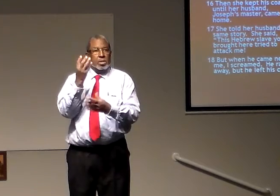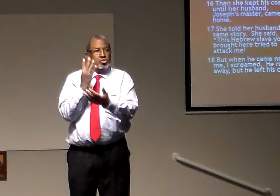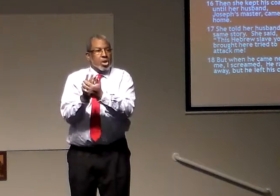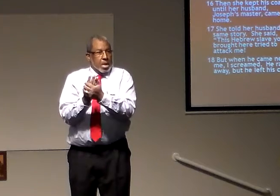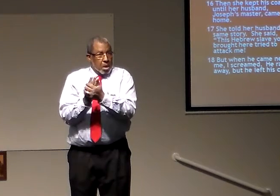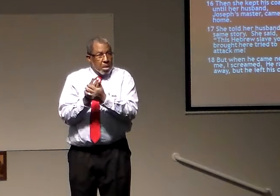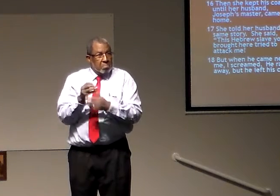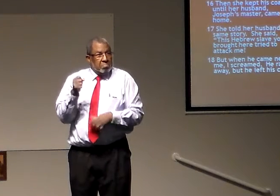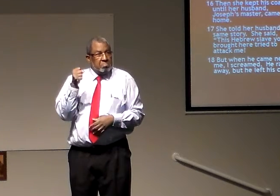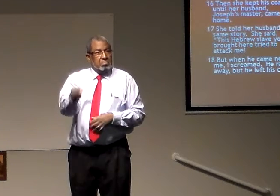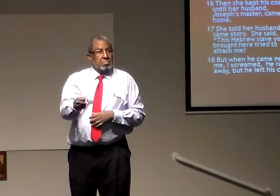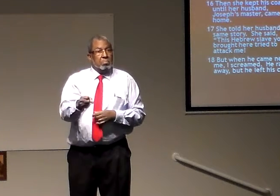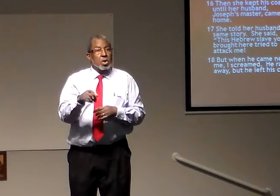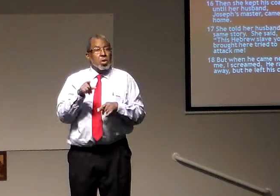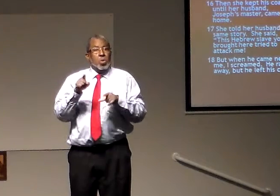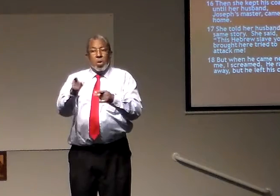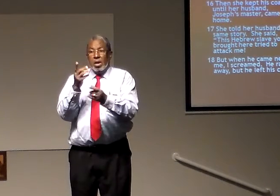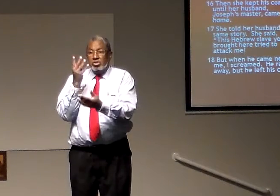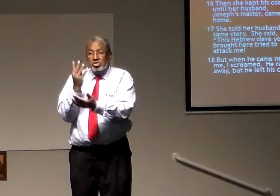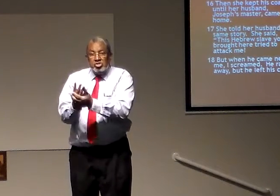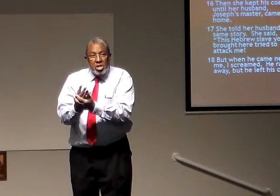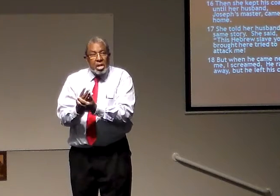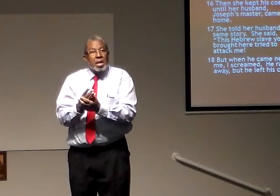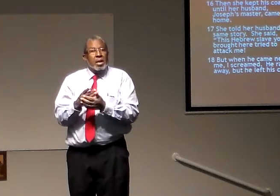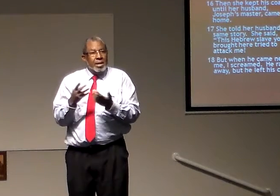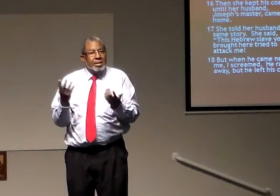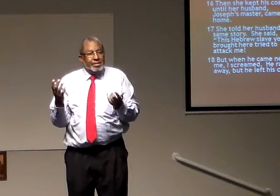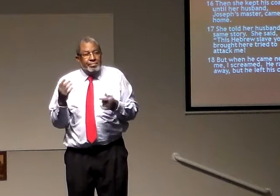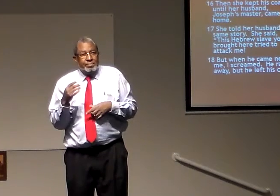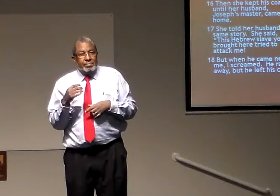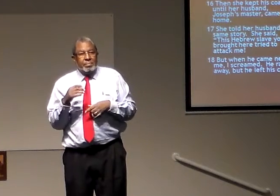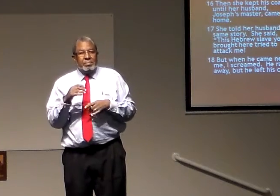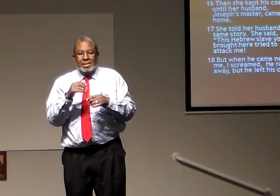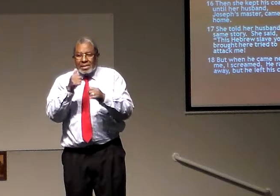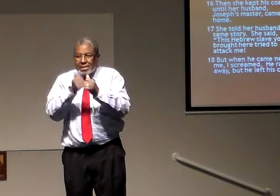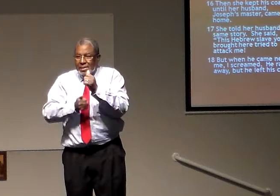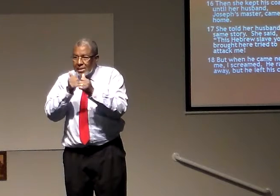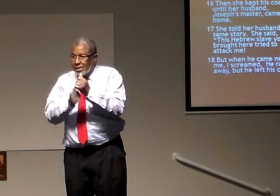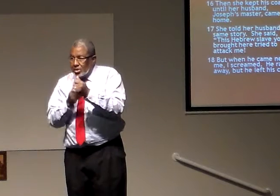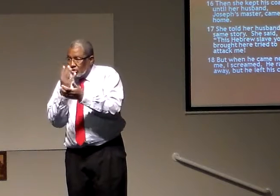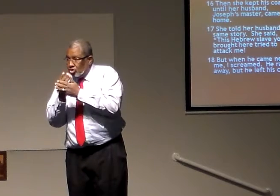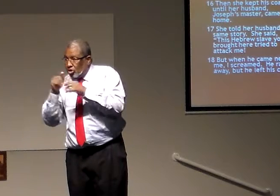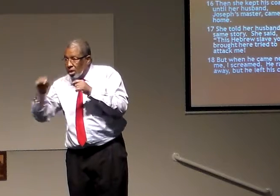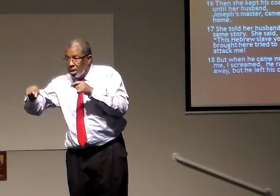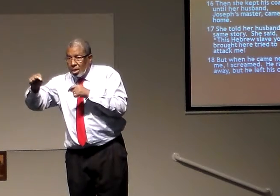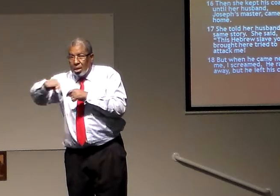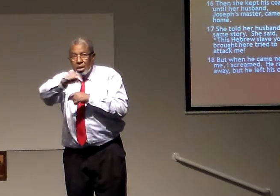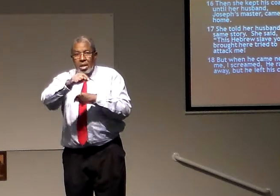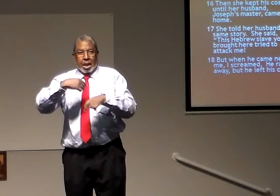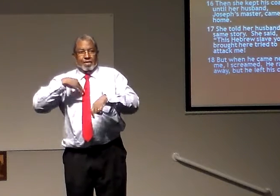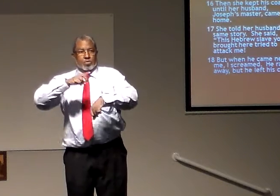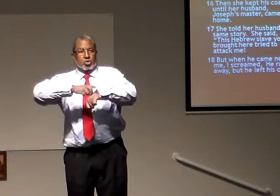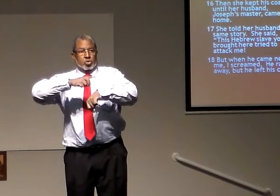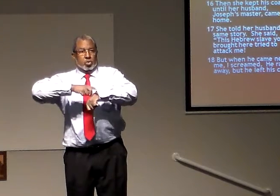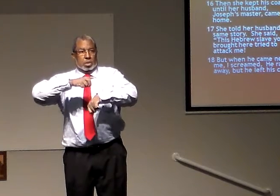And then they put him in jail. While he was in jail, he had different people in